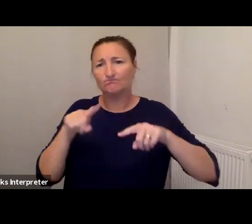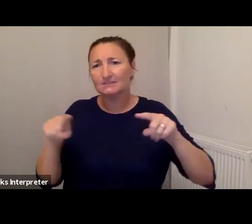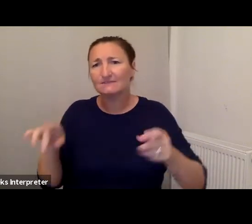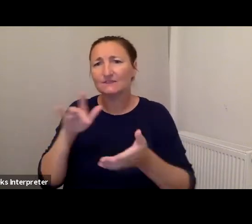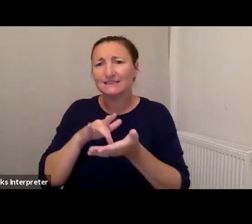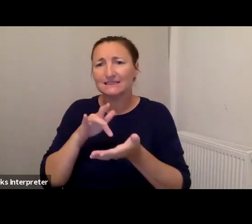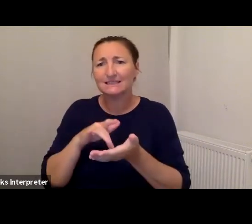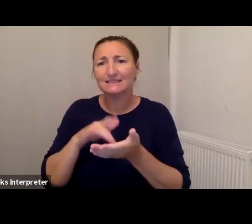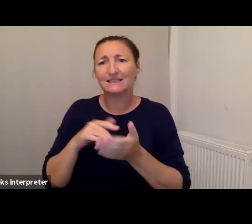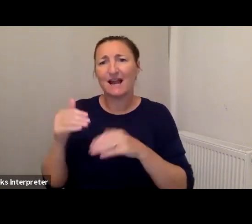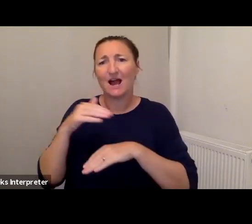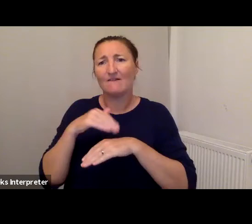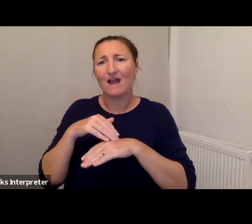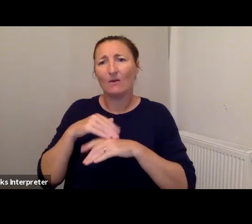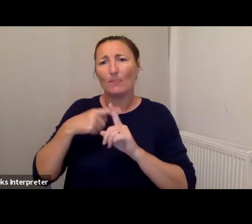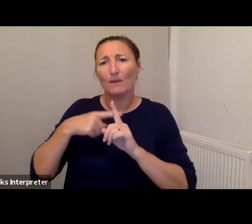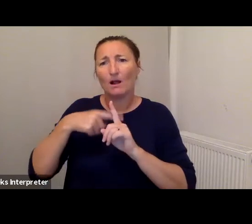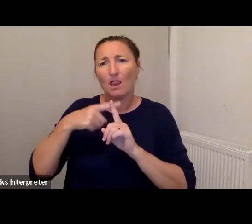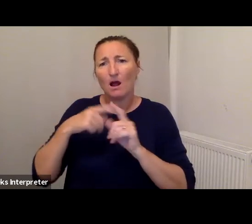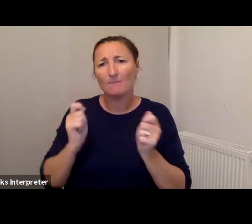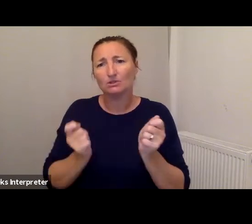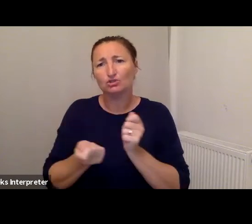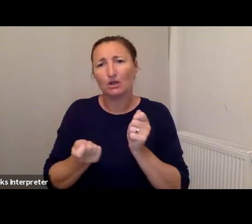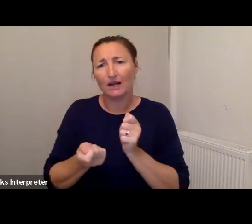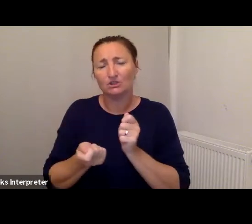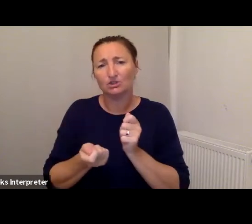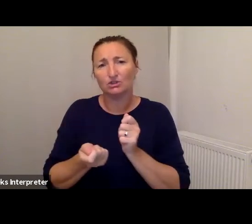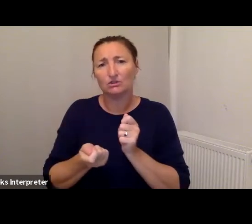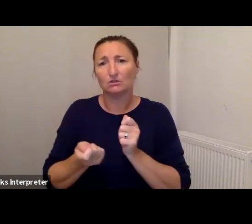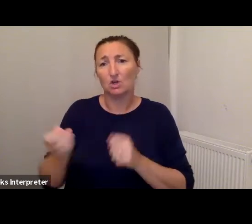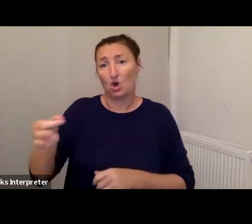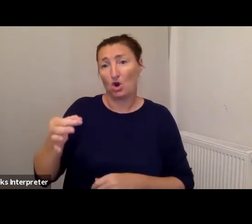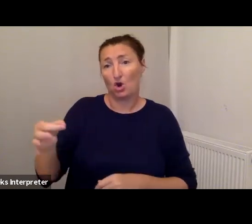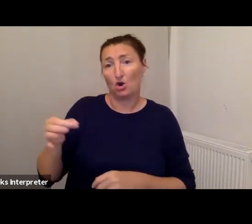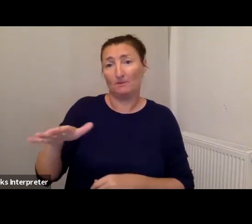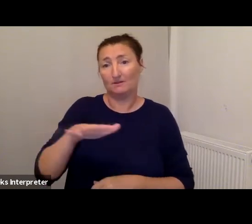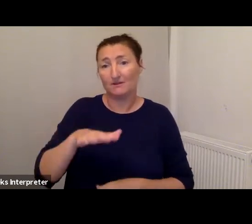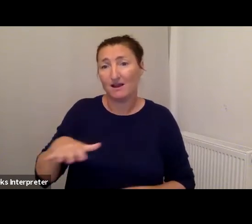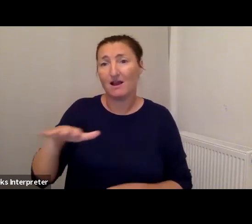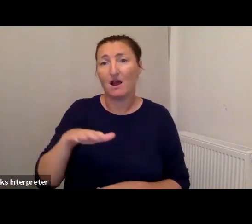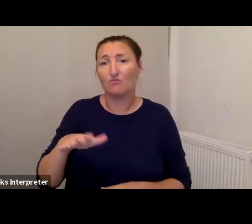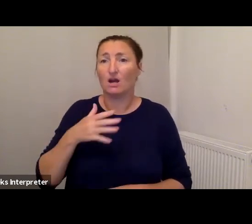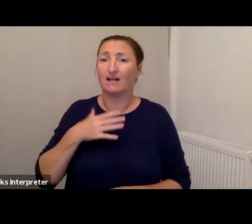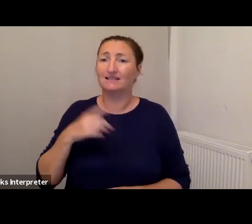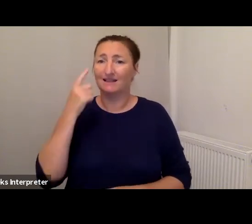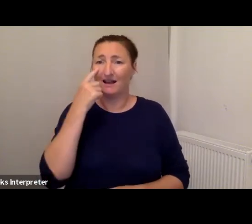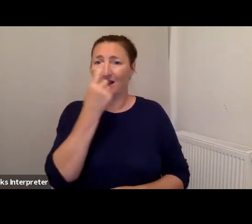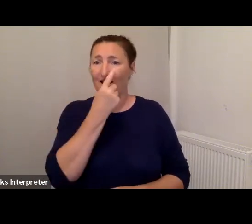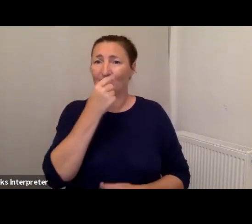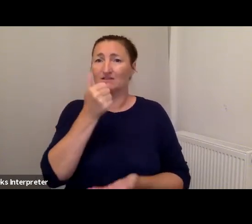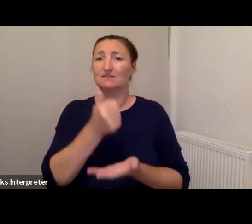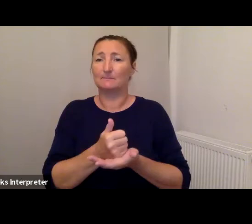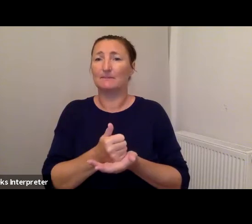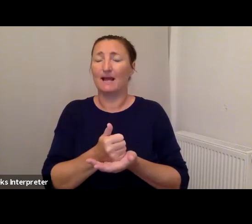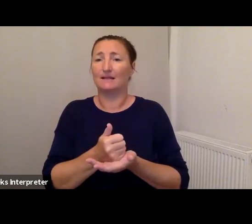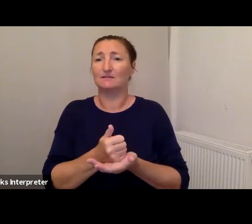especially issues of disabled in low resource urban areas, and provide evidence-based good practices. I come